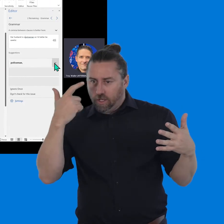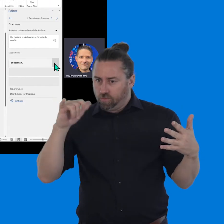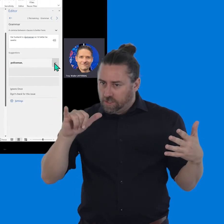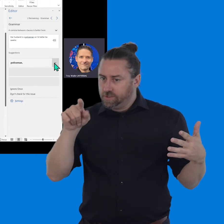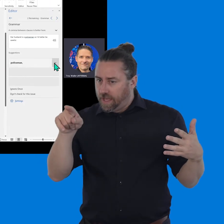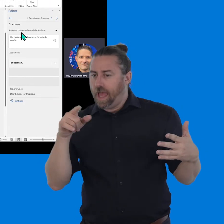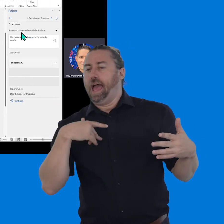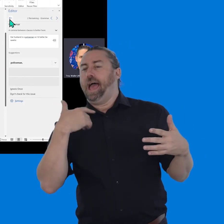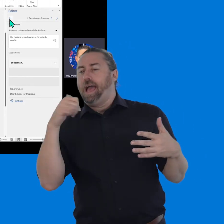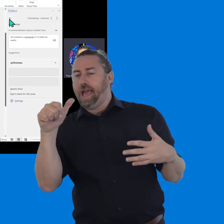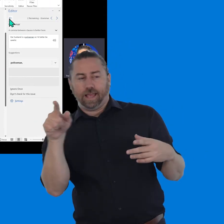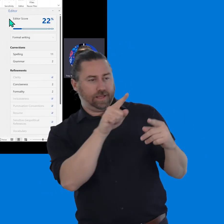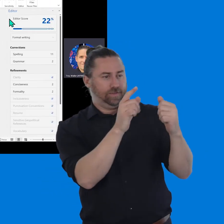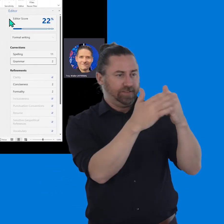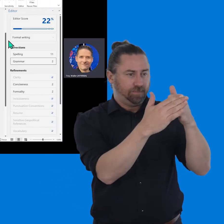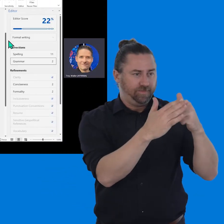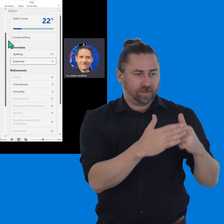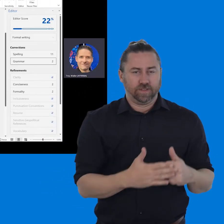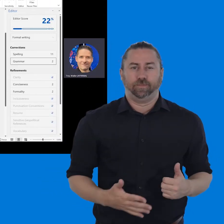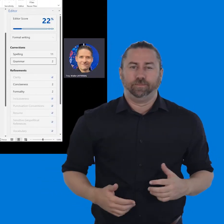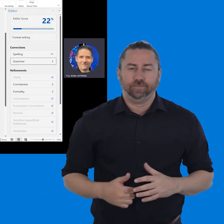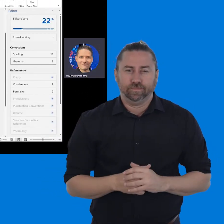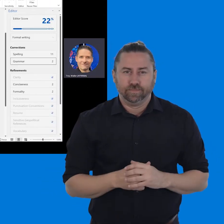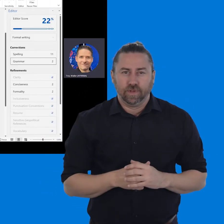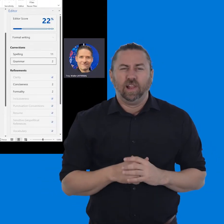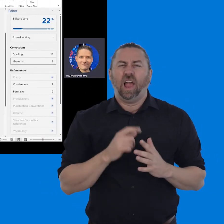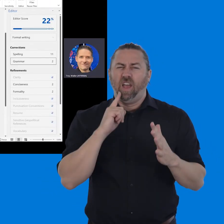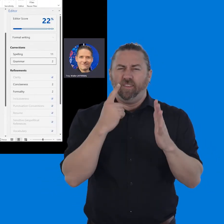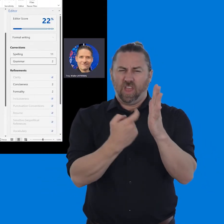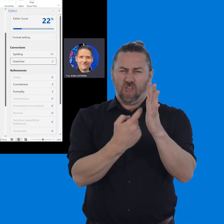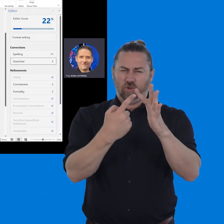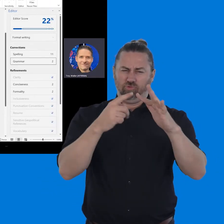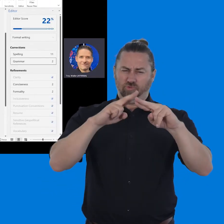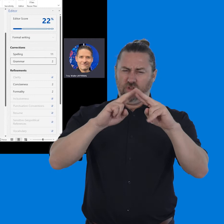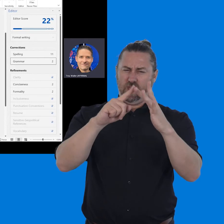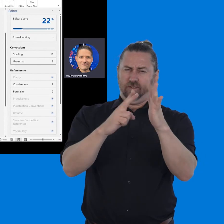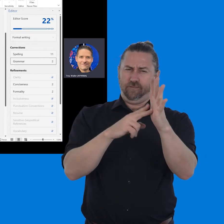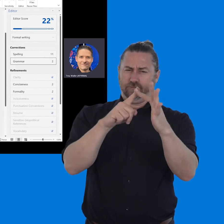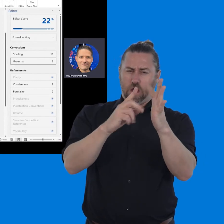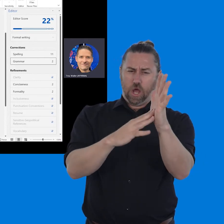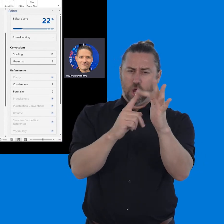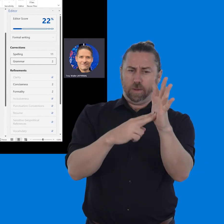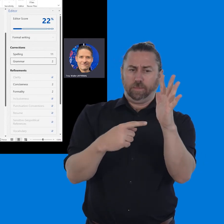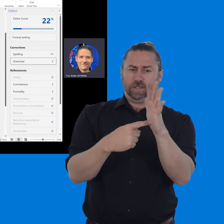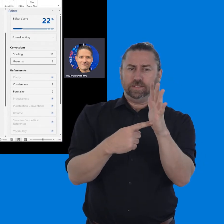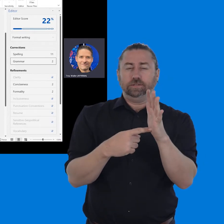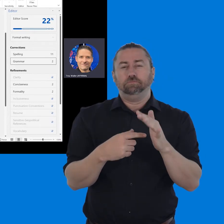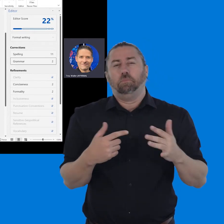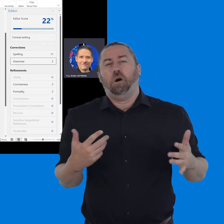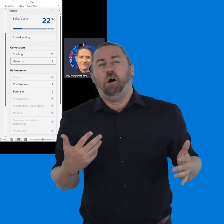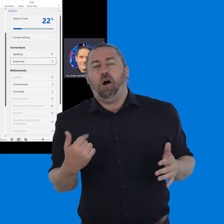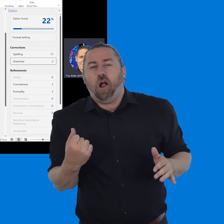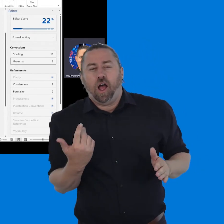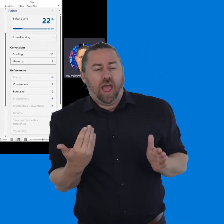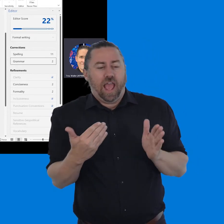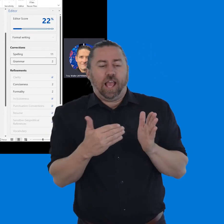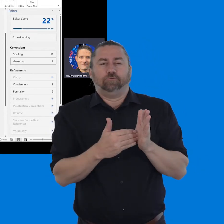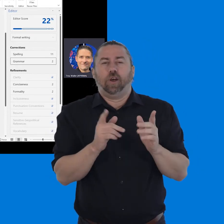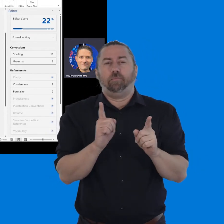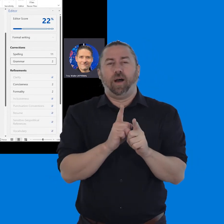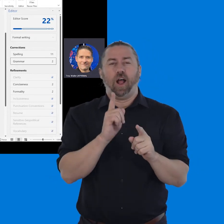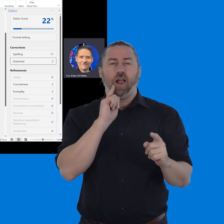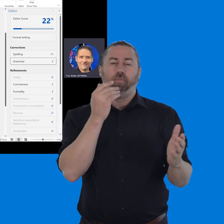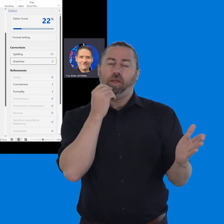got suggestions, etc. All right. Now, the other thing that we've got there are we've got the refinements. Now, refinements are